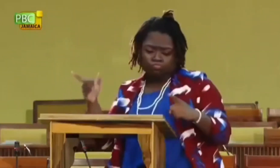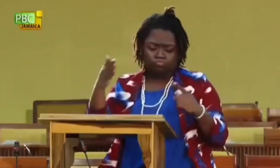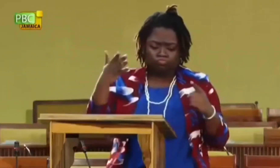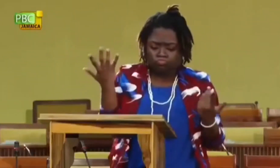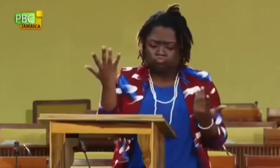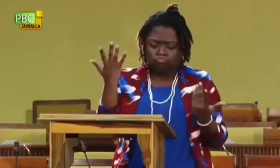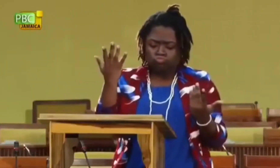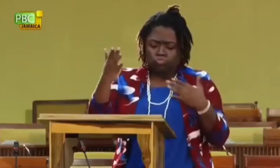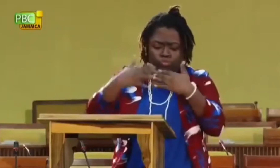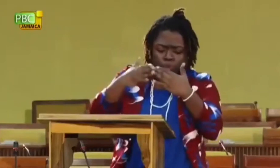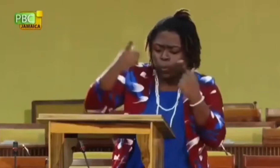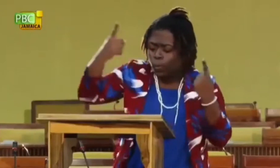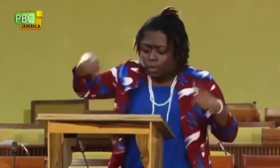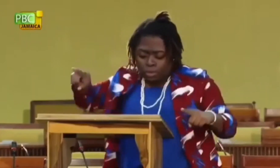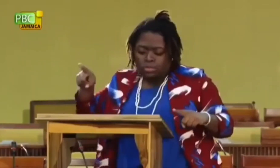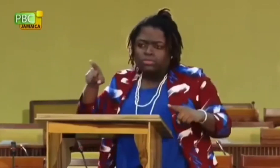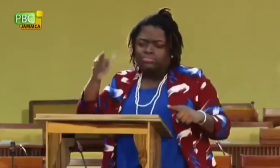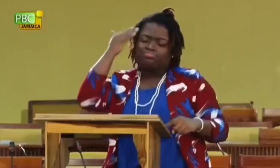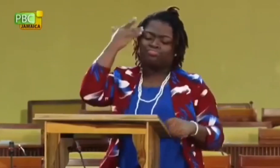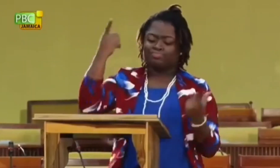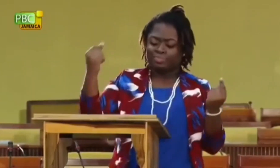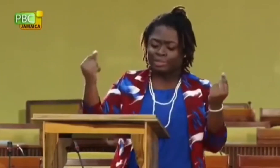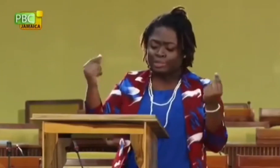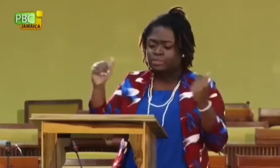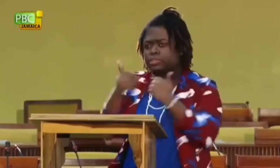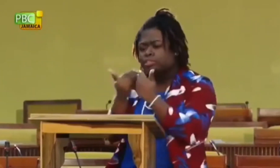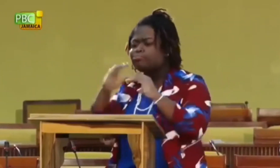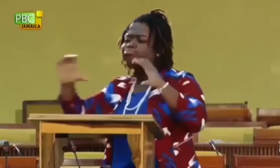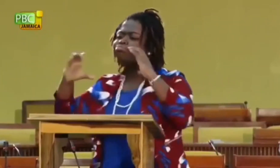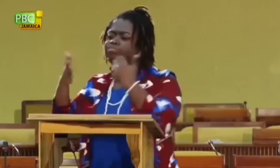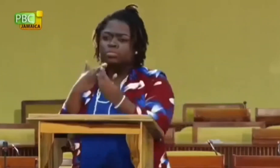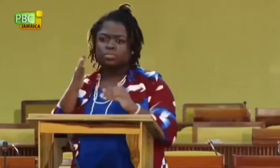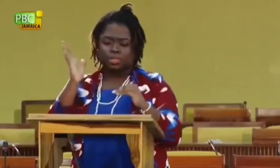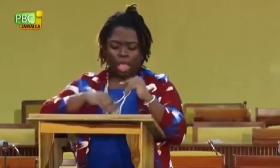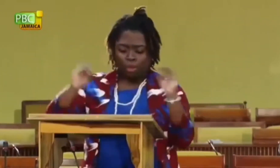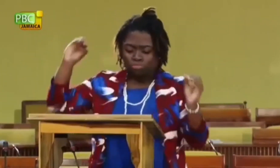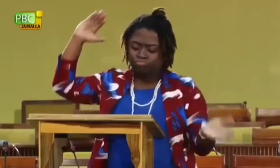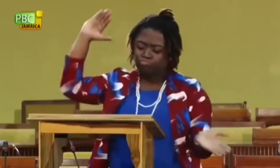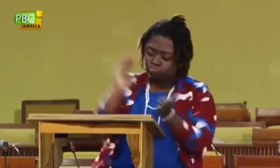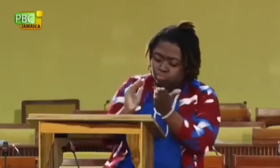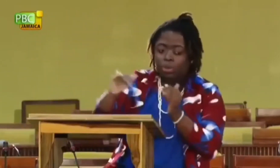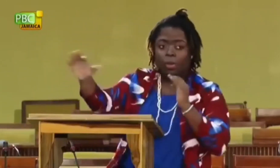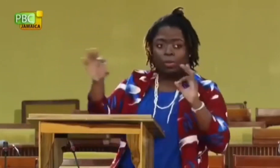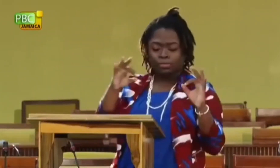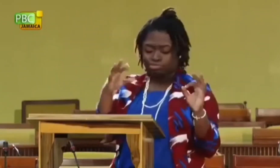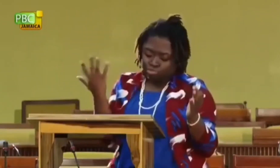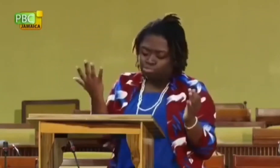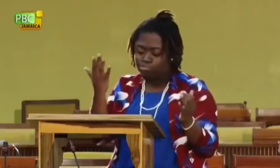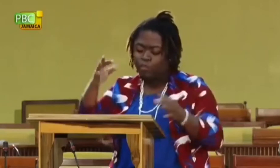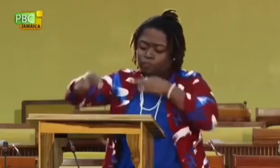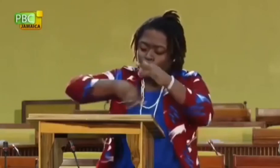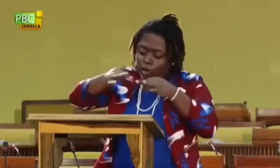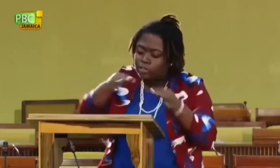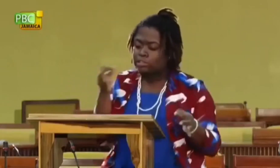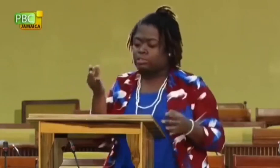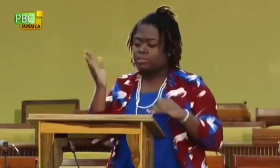or need, which in turn will alleviate the frustration faced by the community